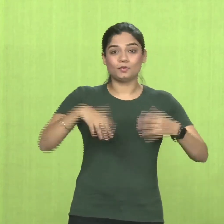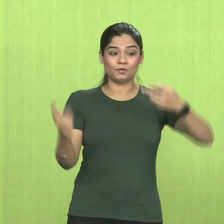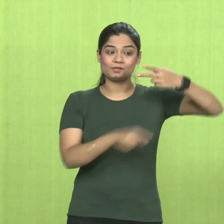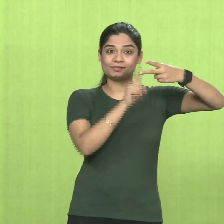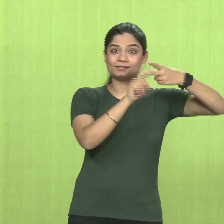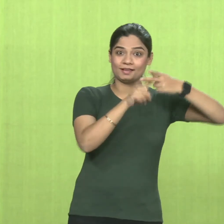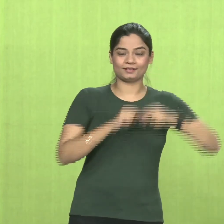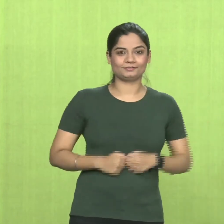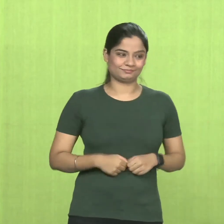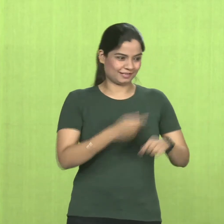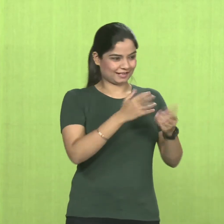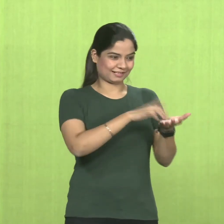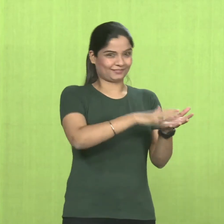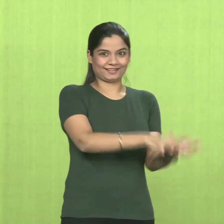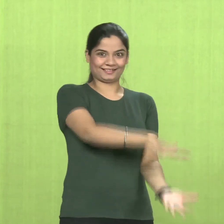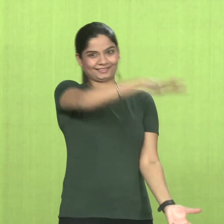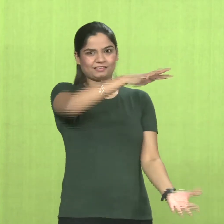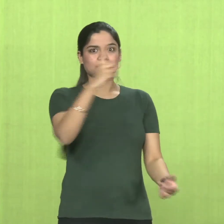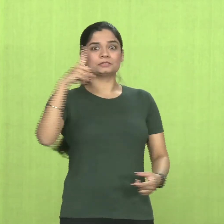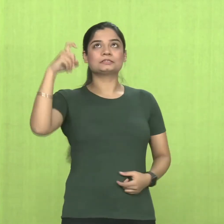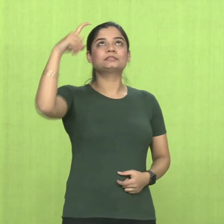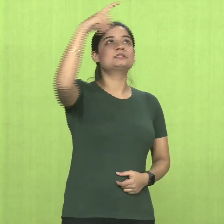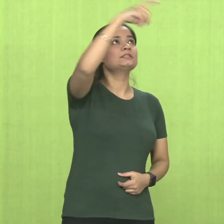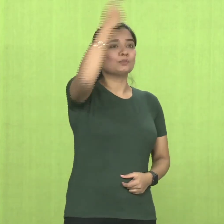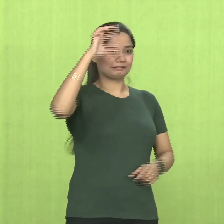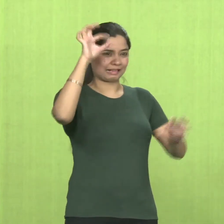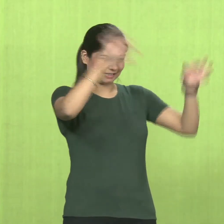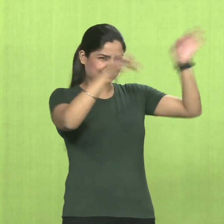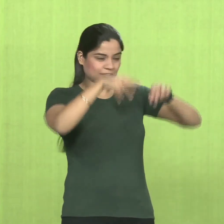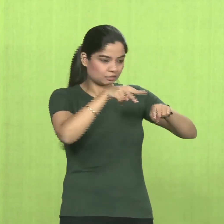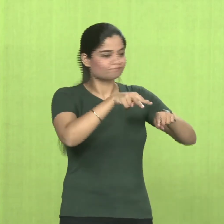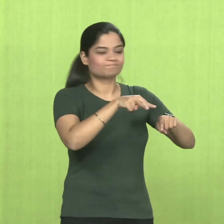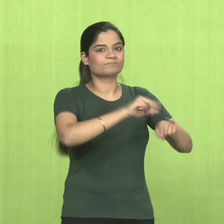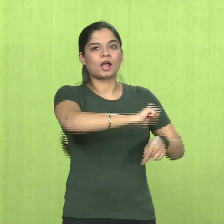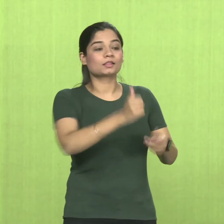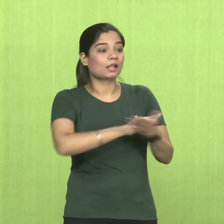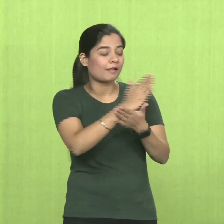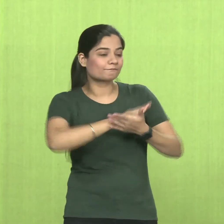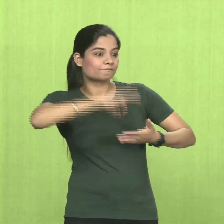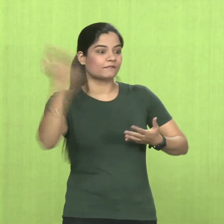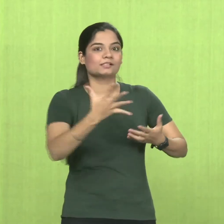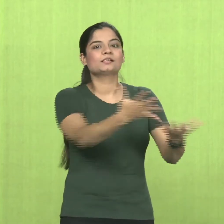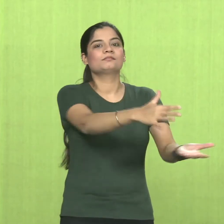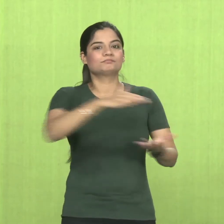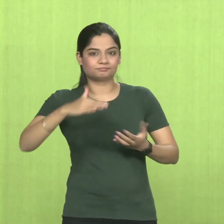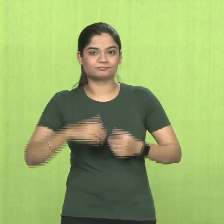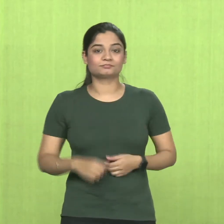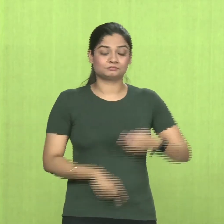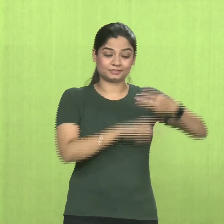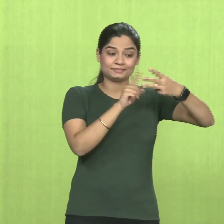does not have any insects or rodents or lumps, or for that matter webs. The third thing we have to remember that, for example,